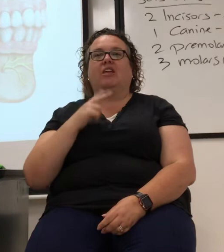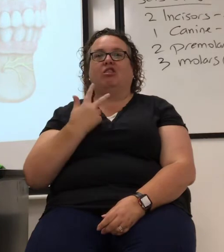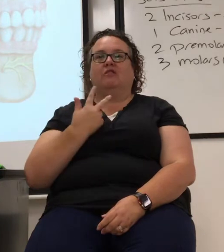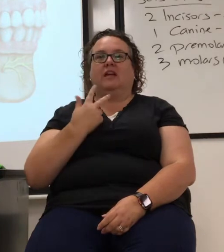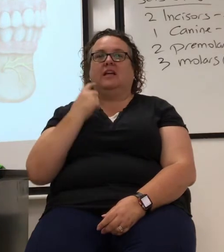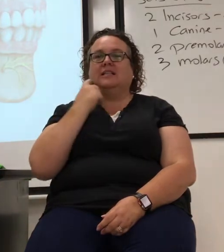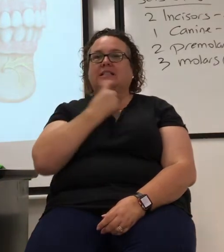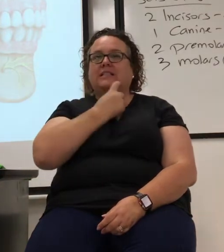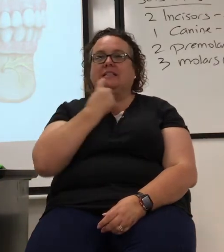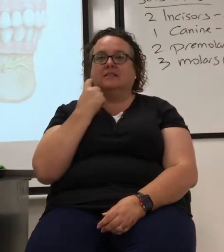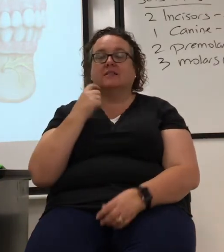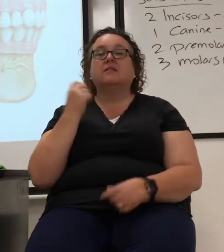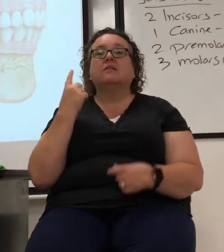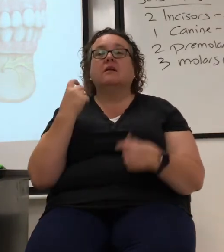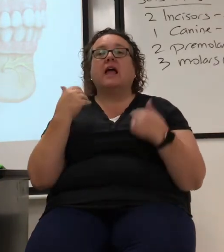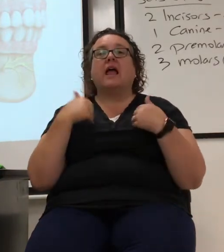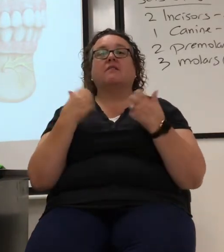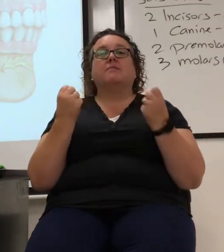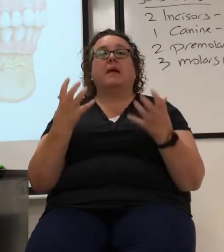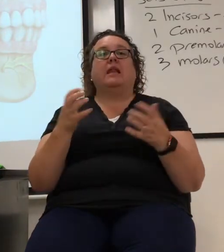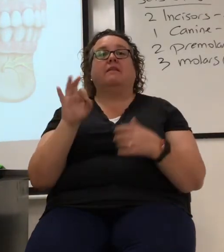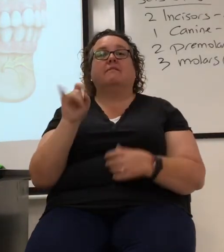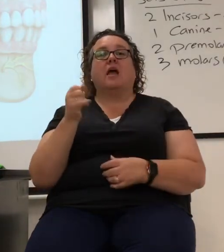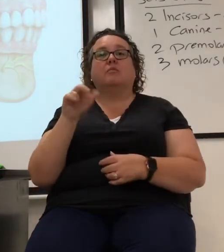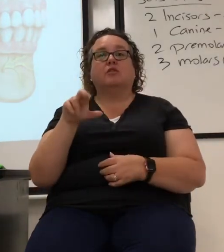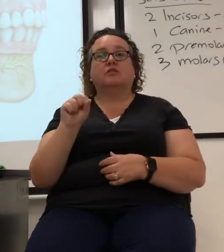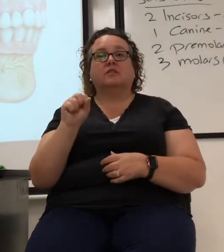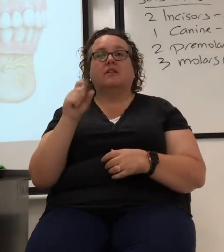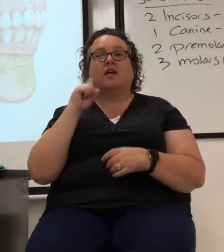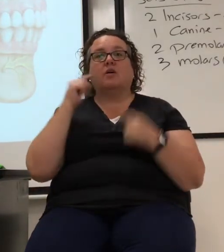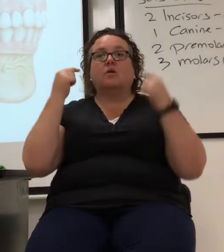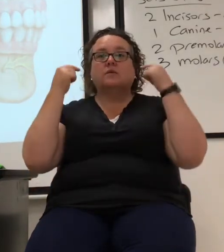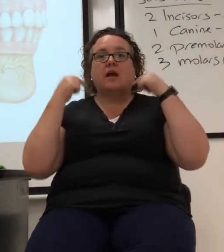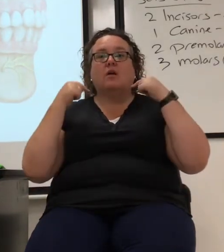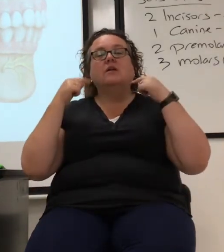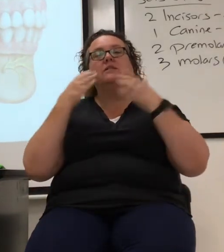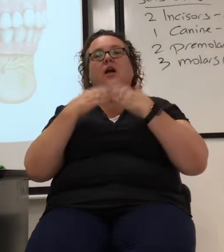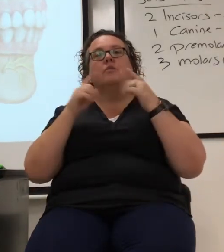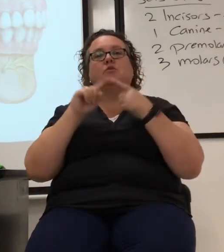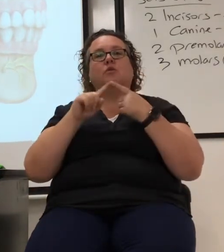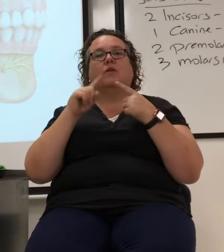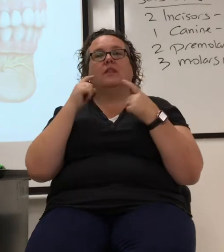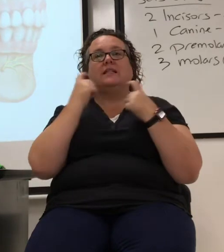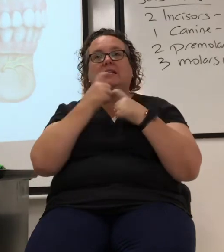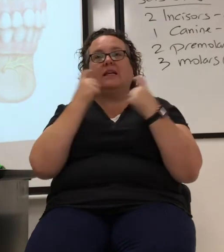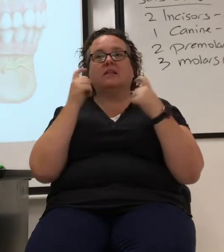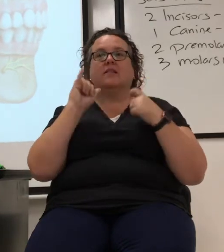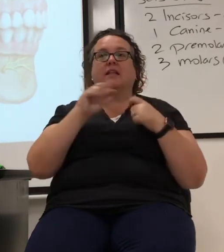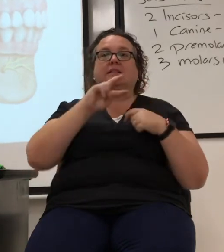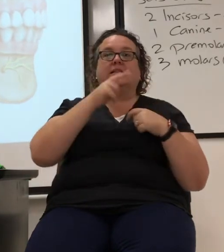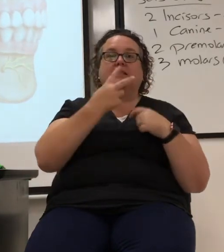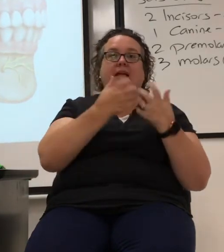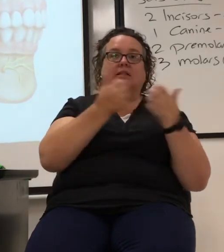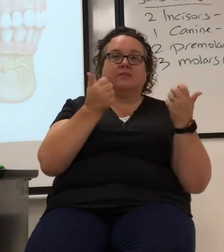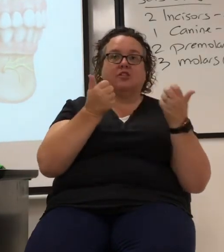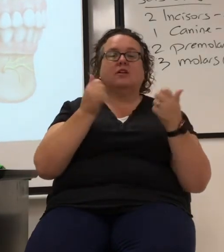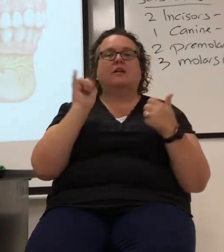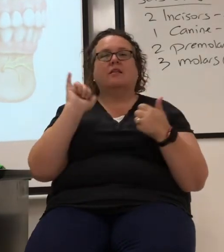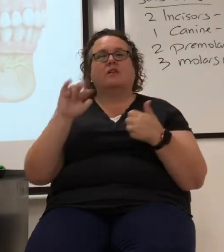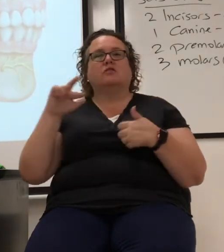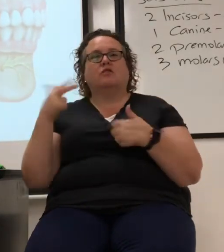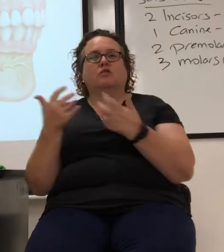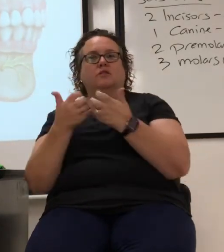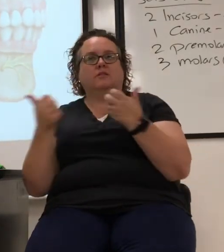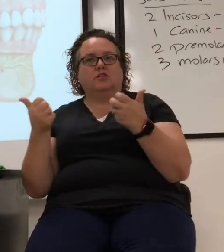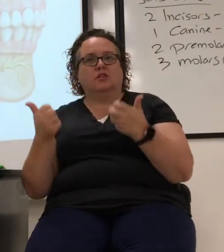has many fibers that go to the maxillary bone here, and some go down to the teeth. So that's the 2nd division, that's the 3rd division in that